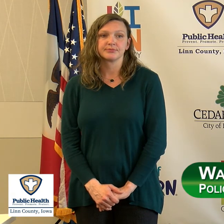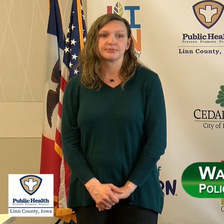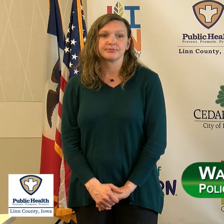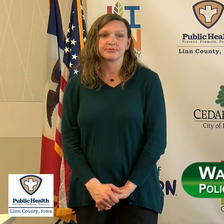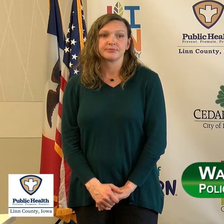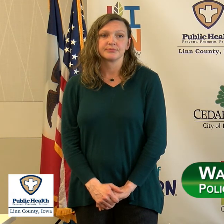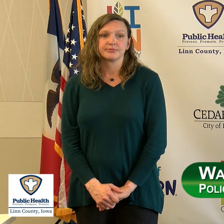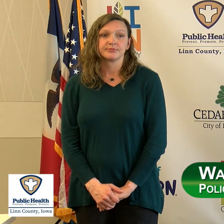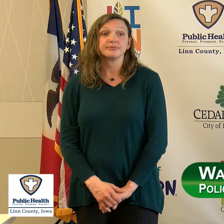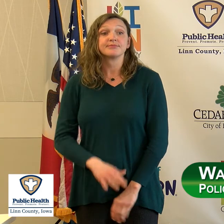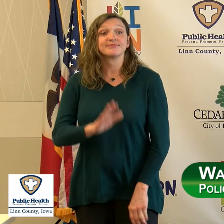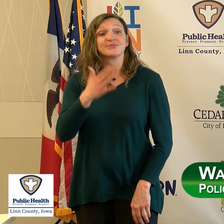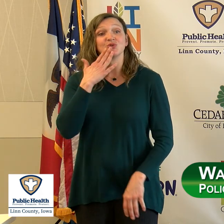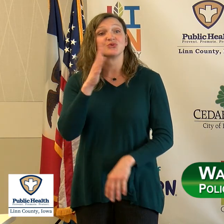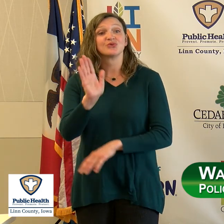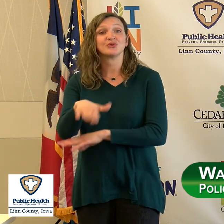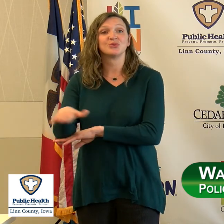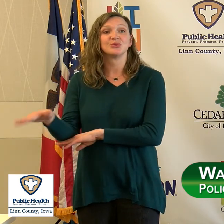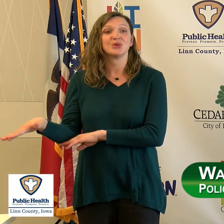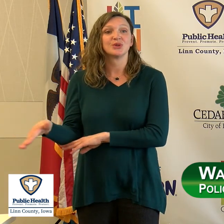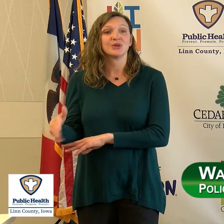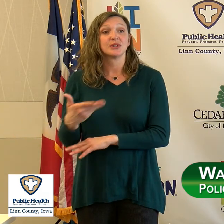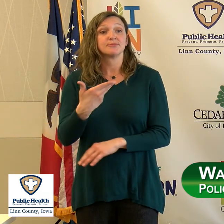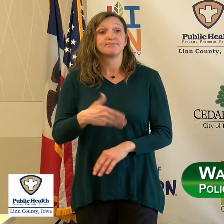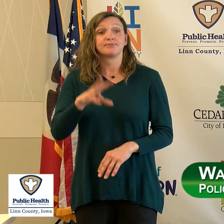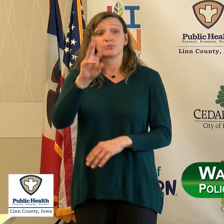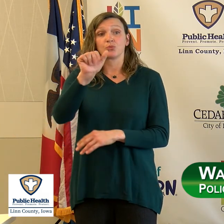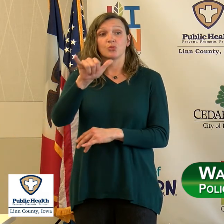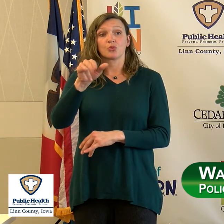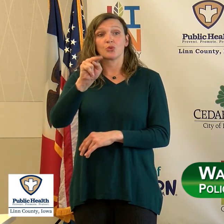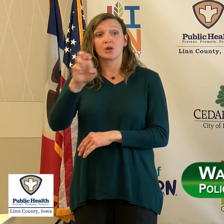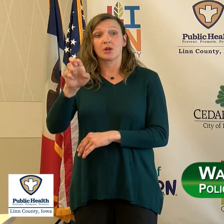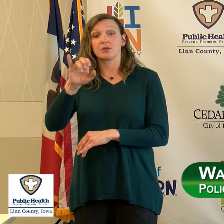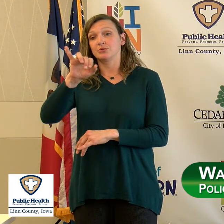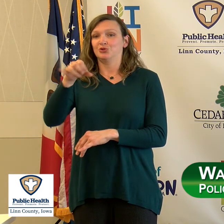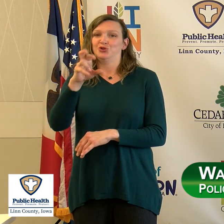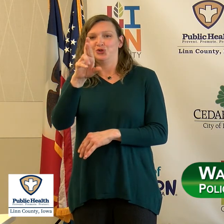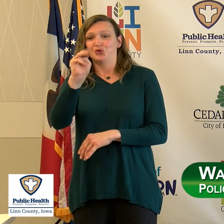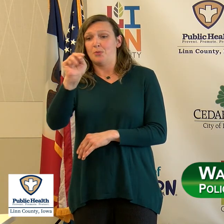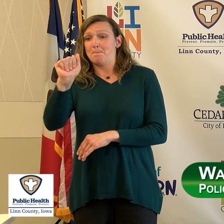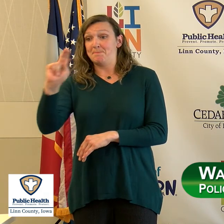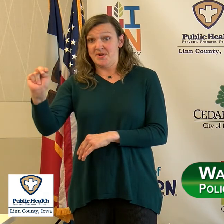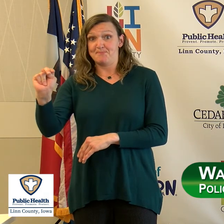Good afternoon. My name is Wayne German. I'm the Chief of Police for the City of Cedar Rapids.